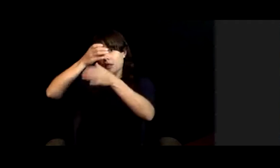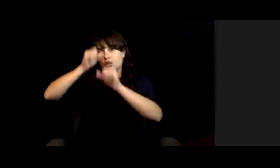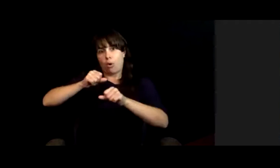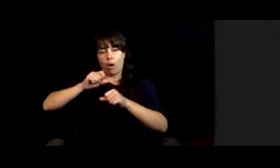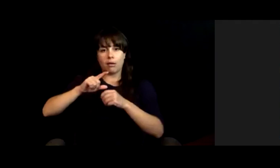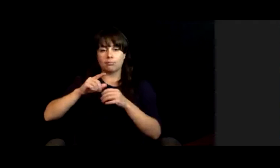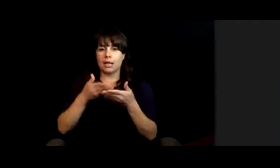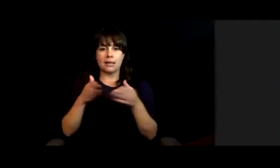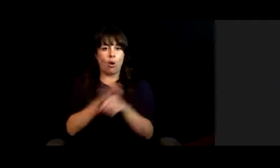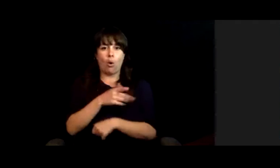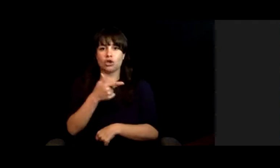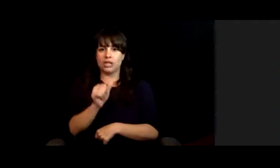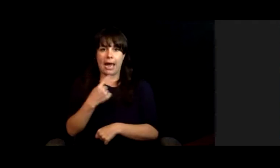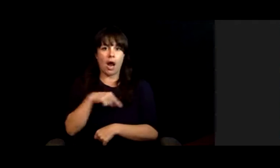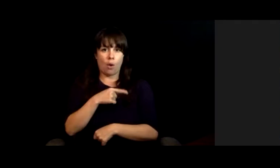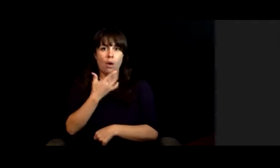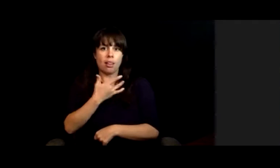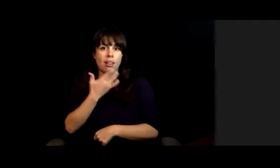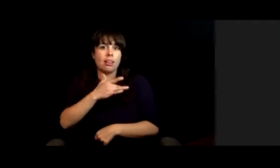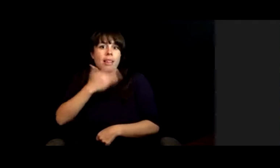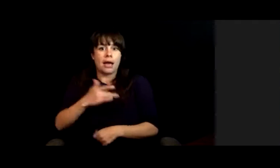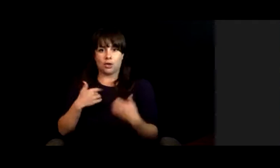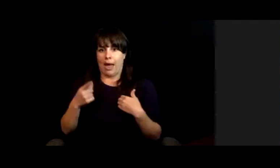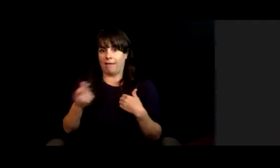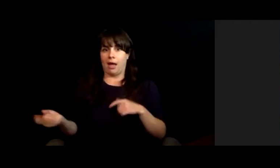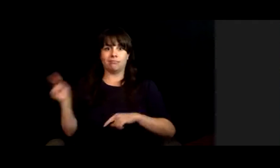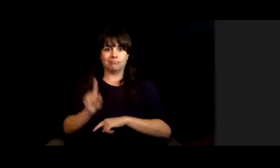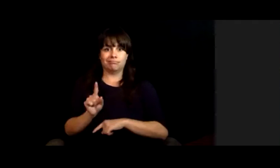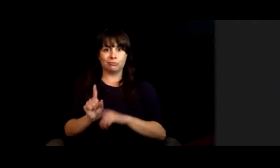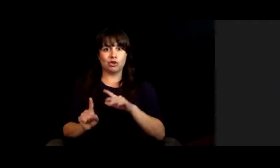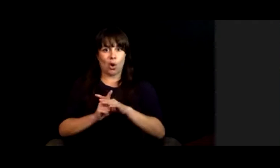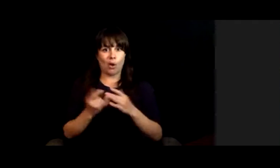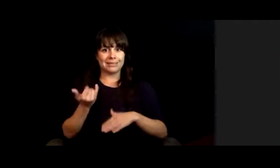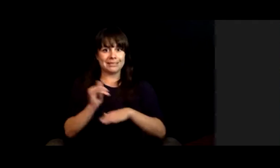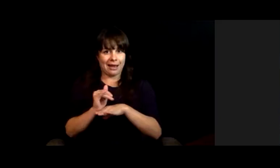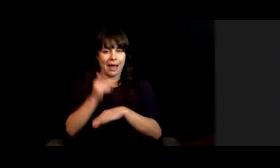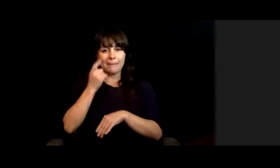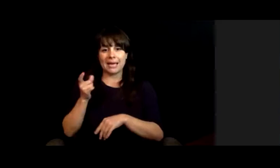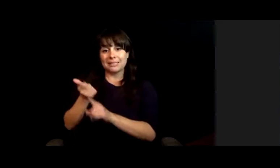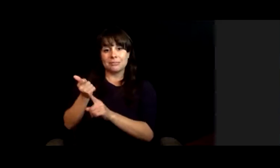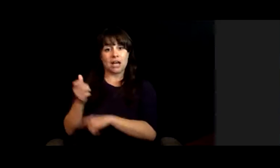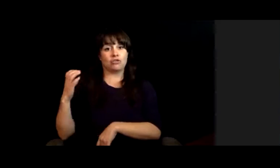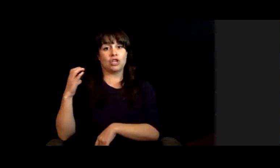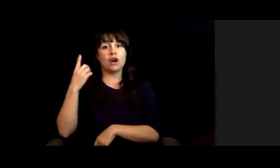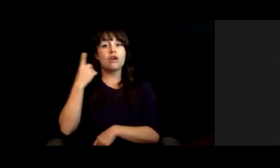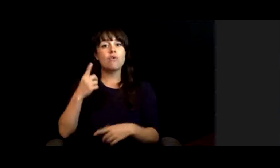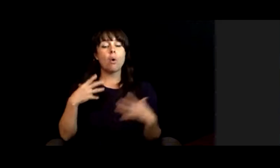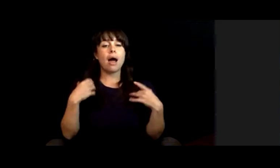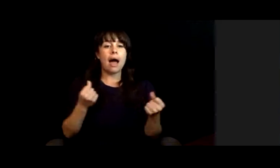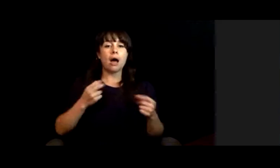this Zoom call tonight, because he's the chairman of the Health and Human Services Committee,